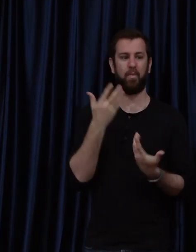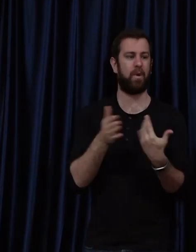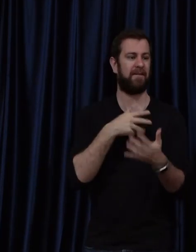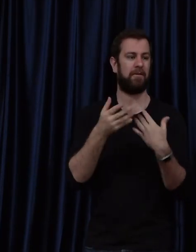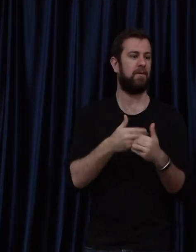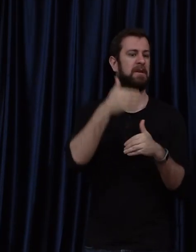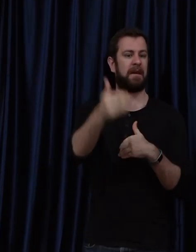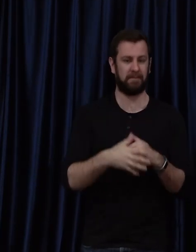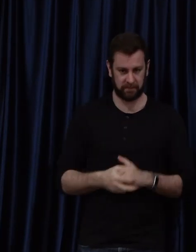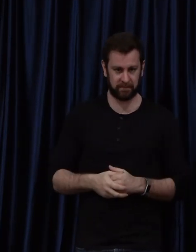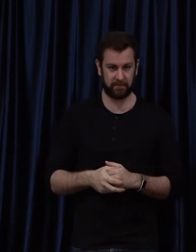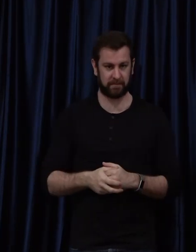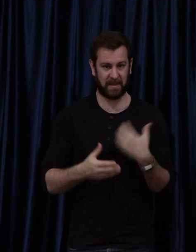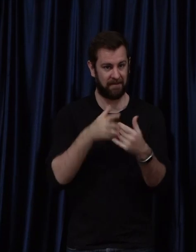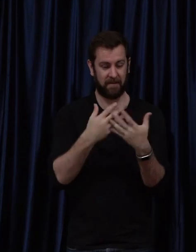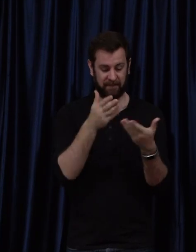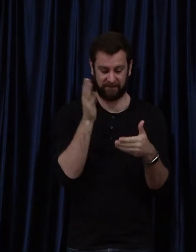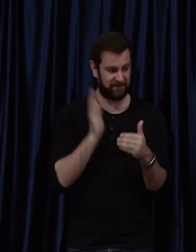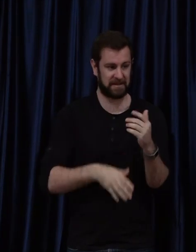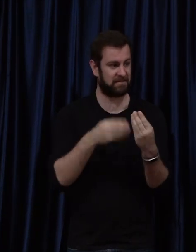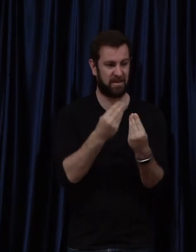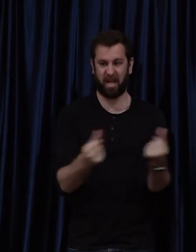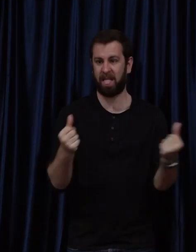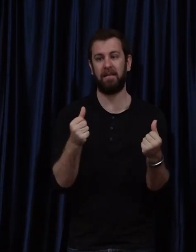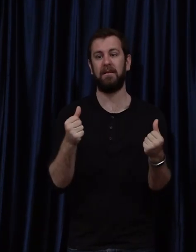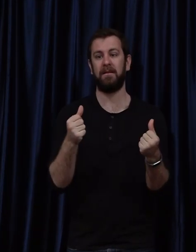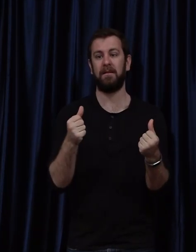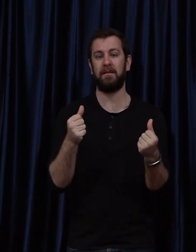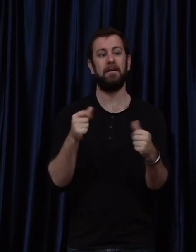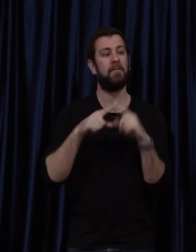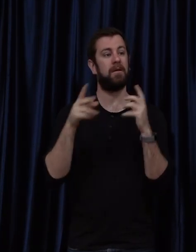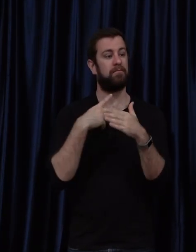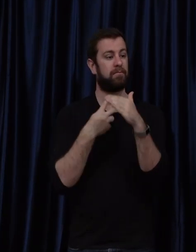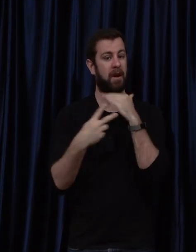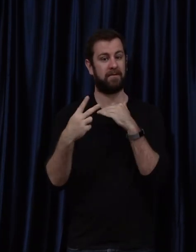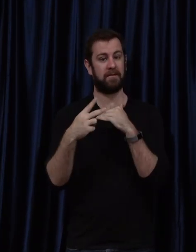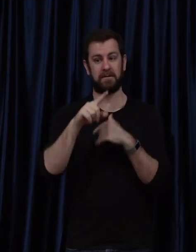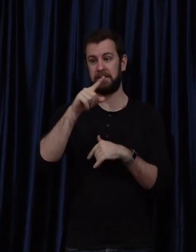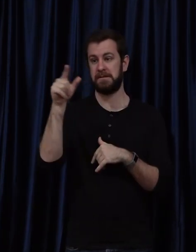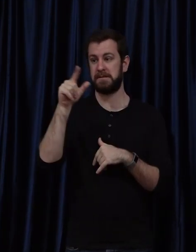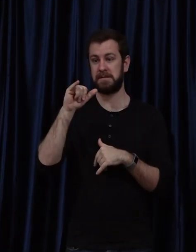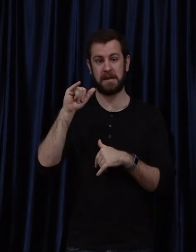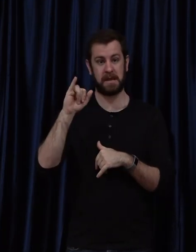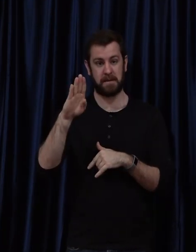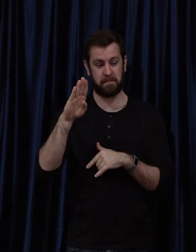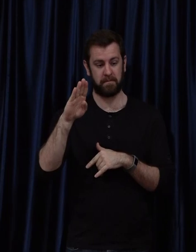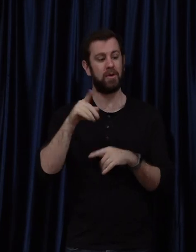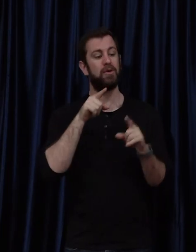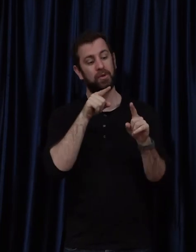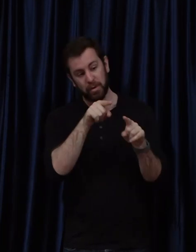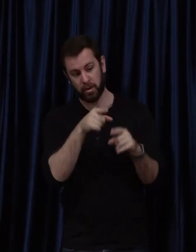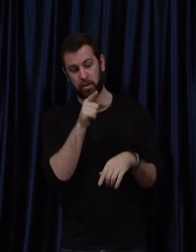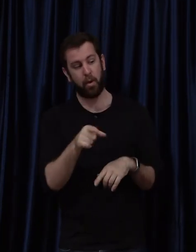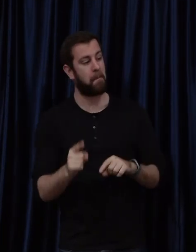It has ended, it has dissolved. The Prophet sallallahu alaihi wasallam is sending Zayd that you go back to your